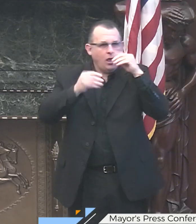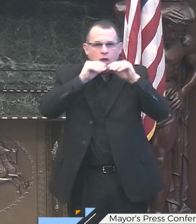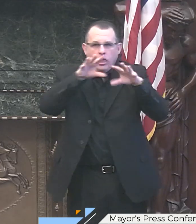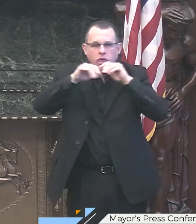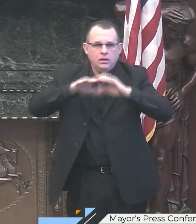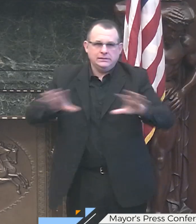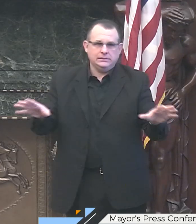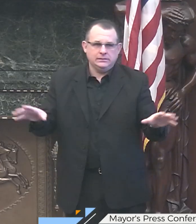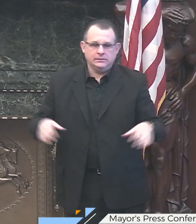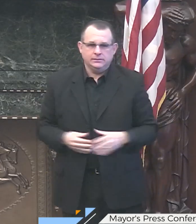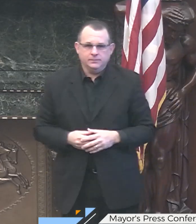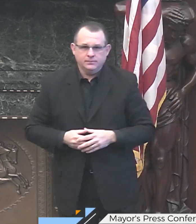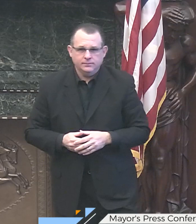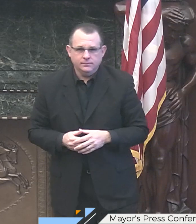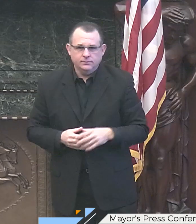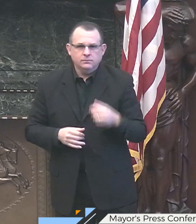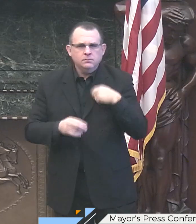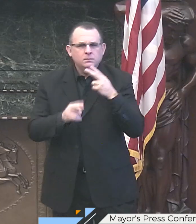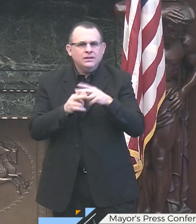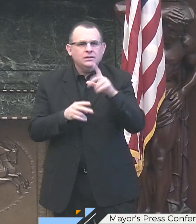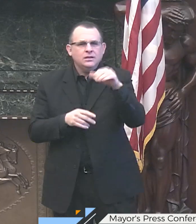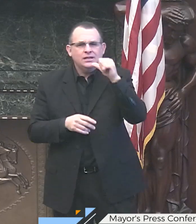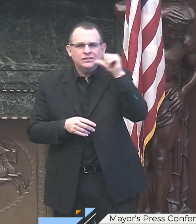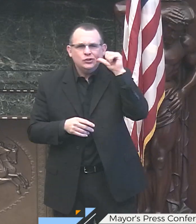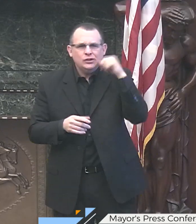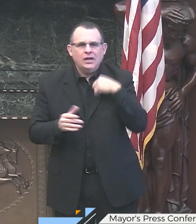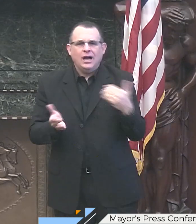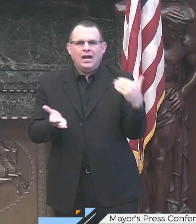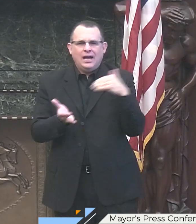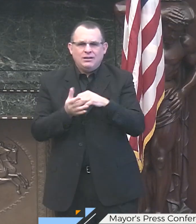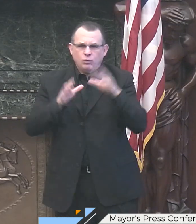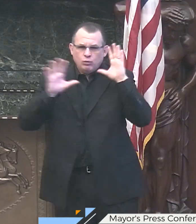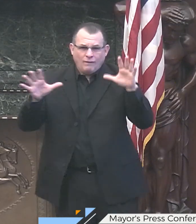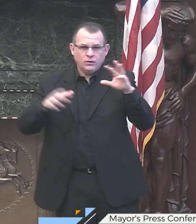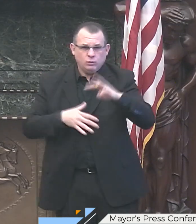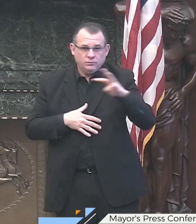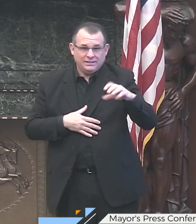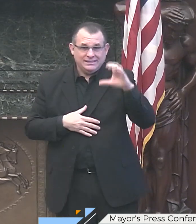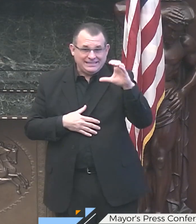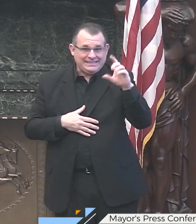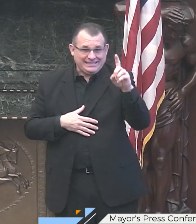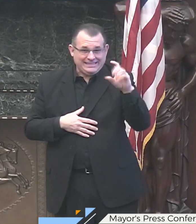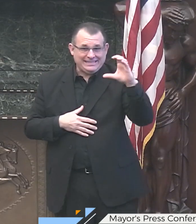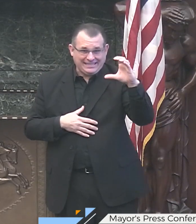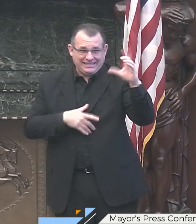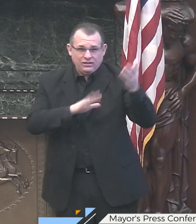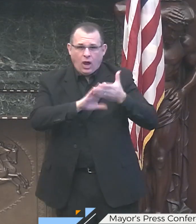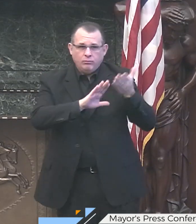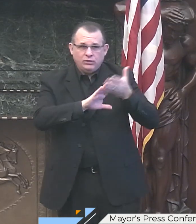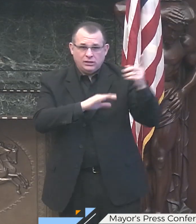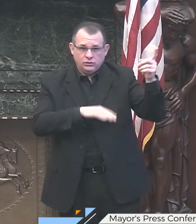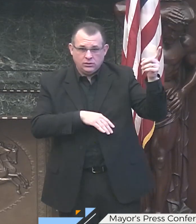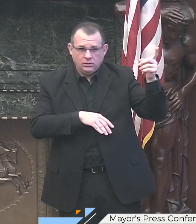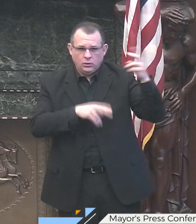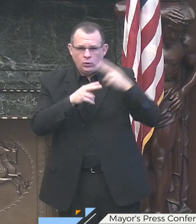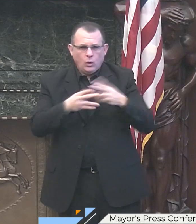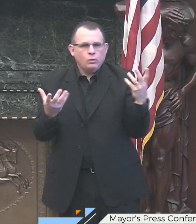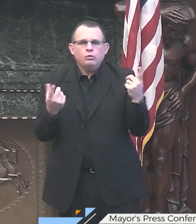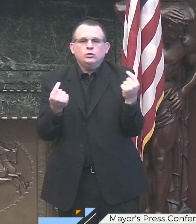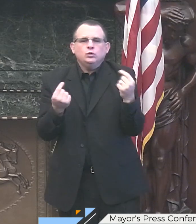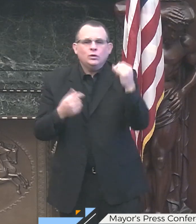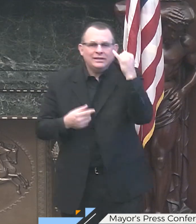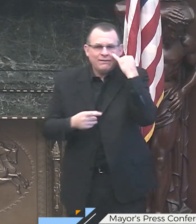mentioned yesterday, and I want to repeat today, that there is a great website that the Centers for Disease Control runs called What to Do If You're Sick, and it has something called